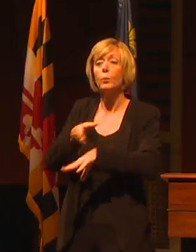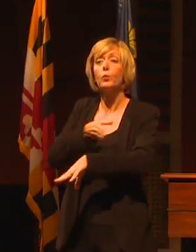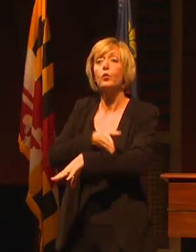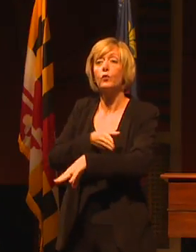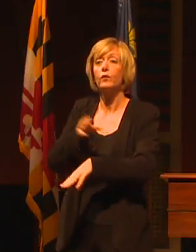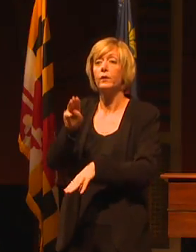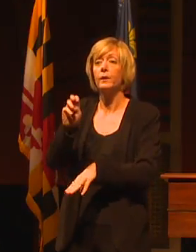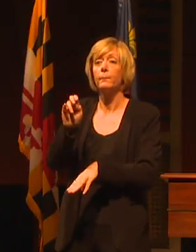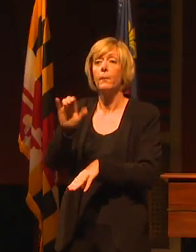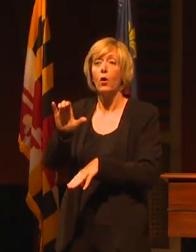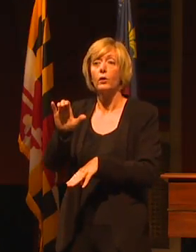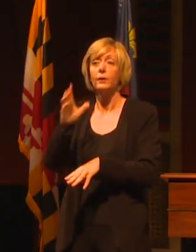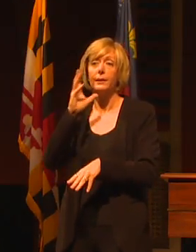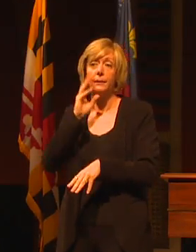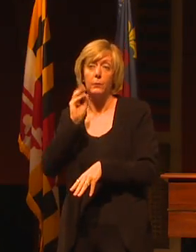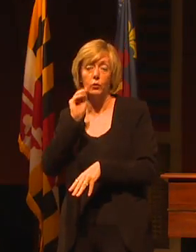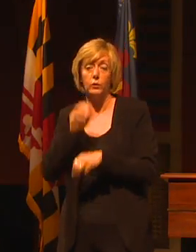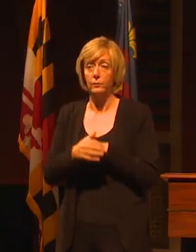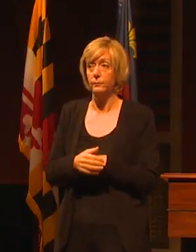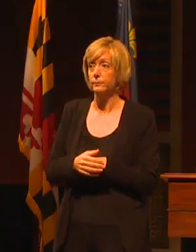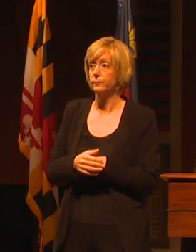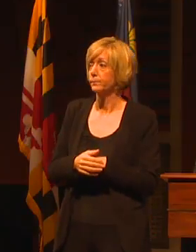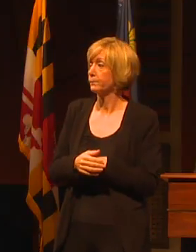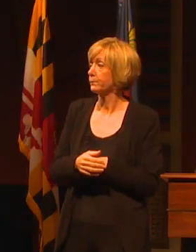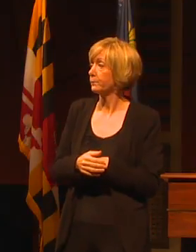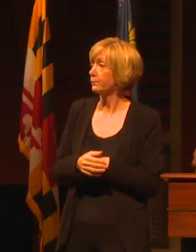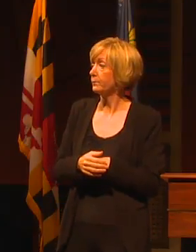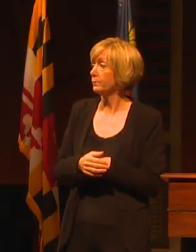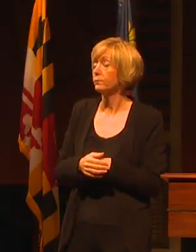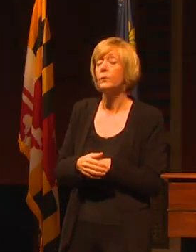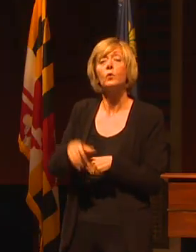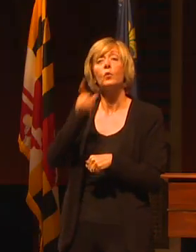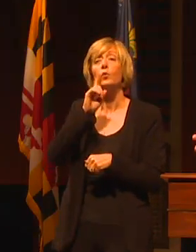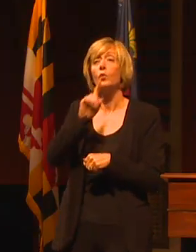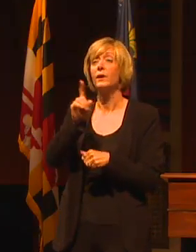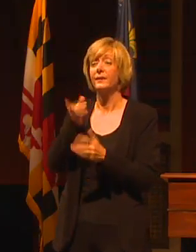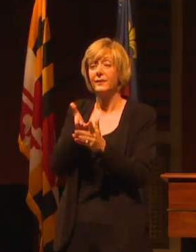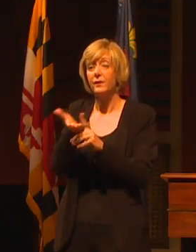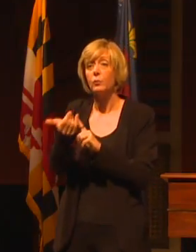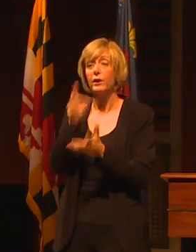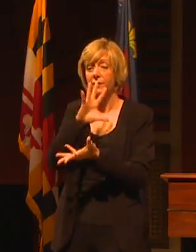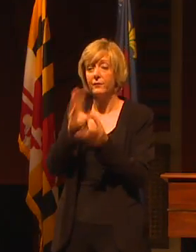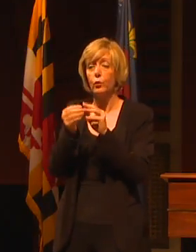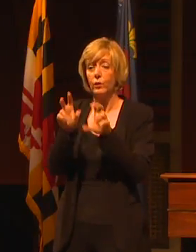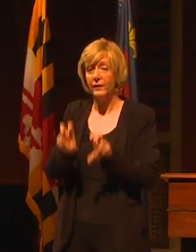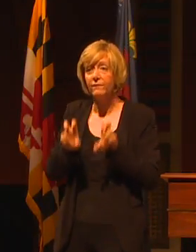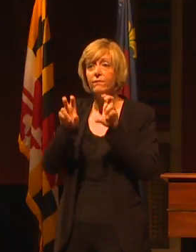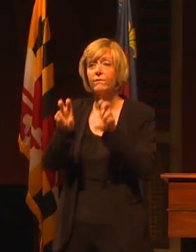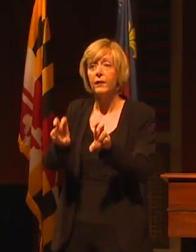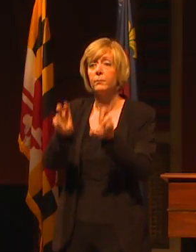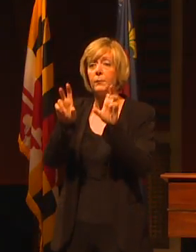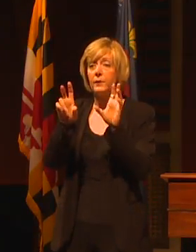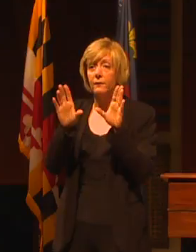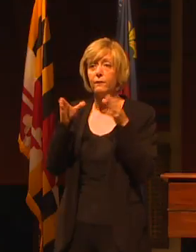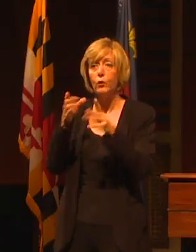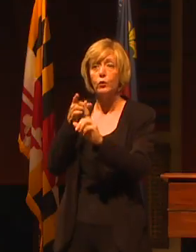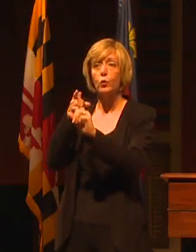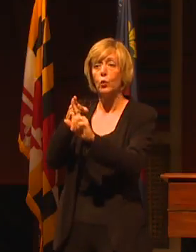the MARC experience. What we are seeing is a total investment focused on a balanced